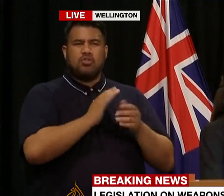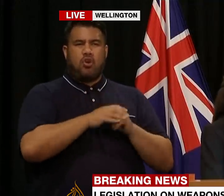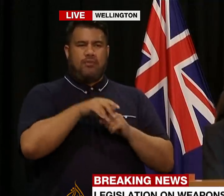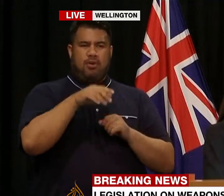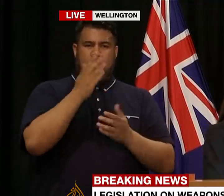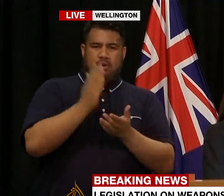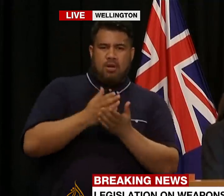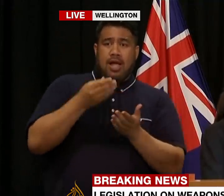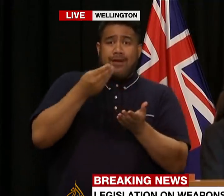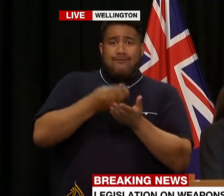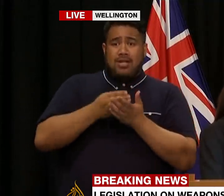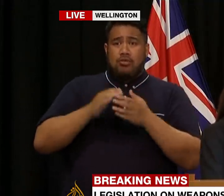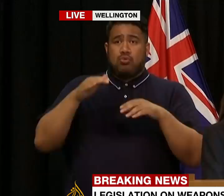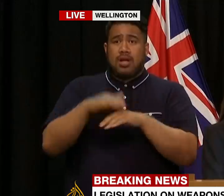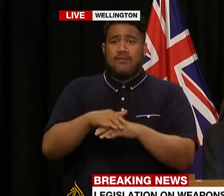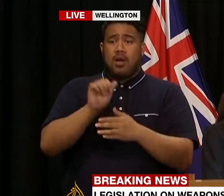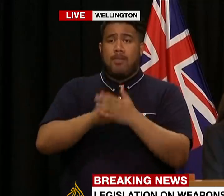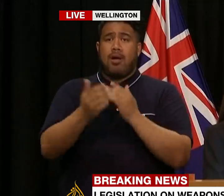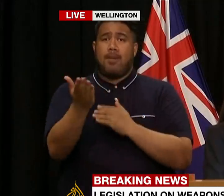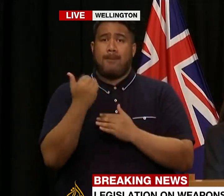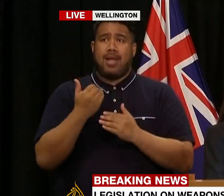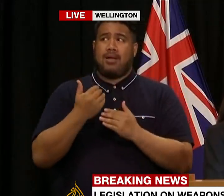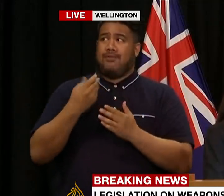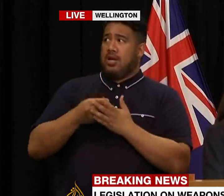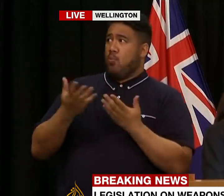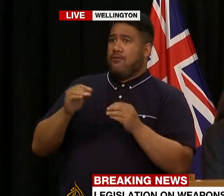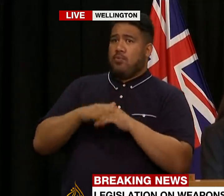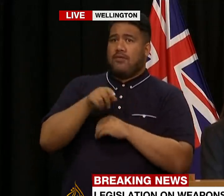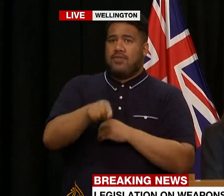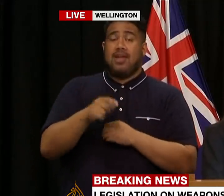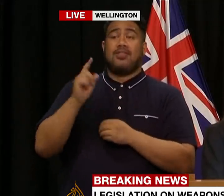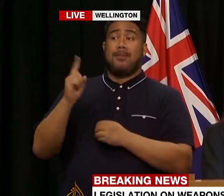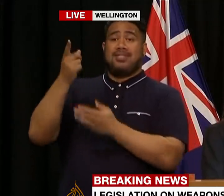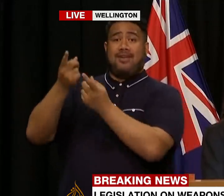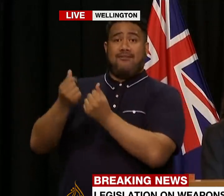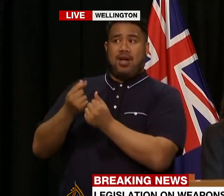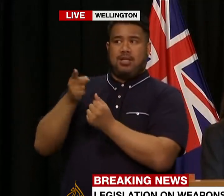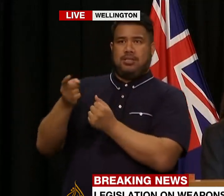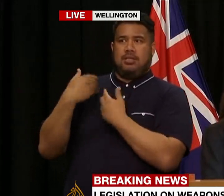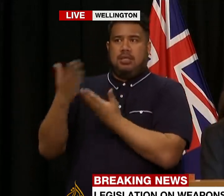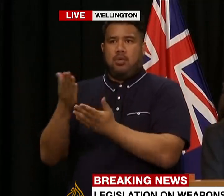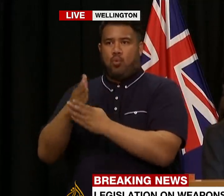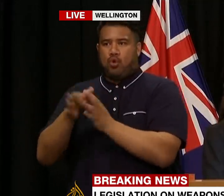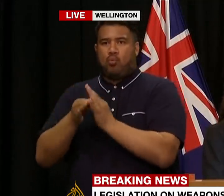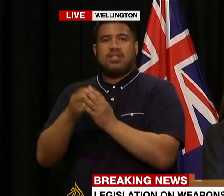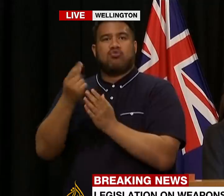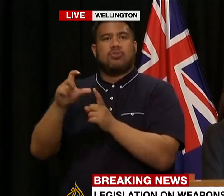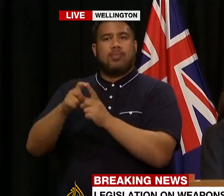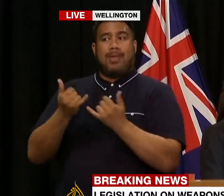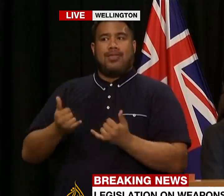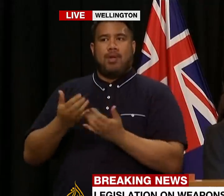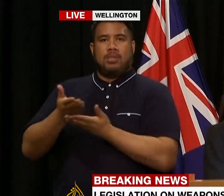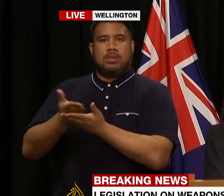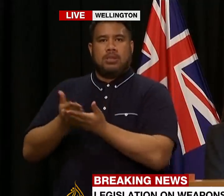precisely where the funding for the buyback will come from. Obviously, that's something the Minister of Finance is working with Treasury on. We will have more detail